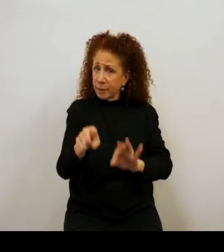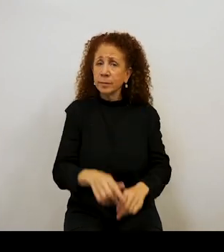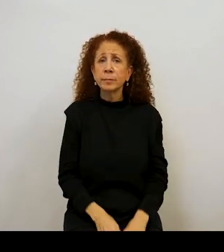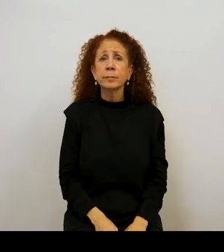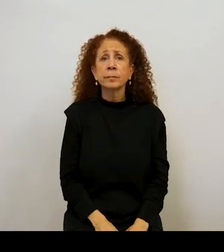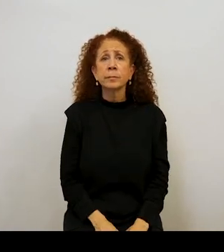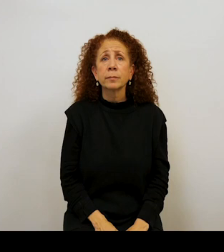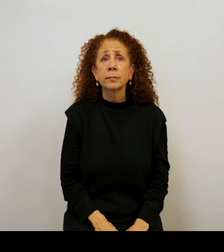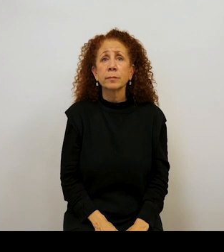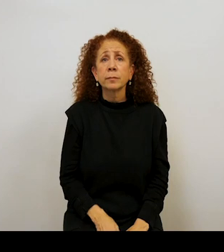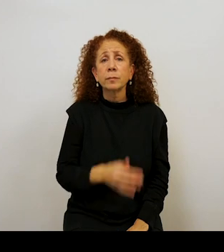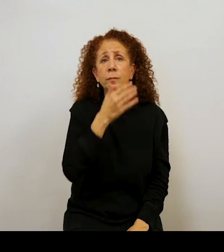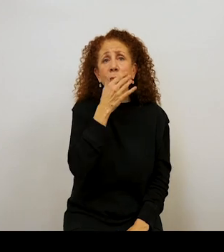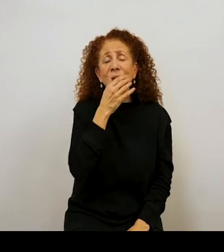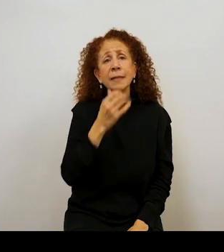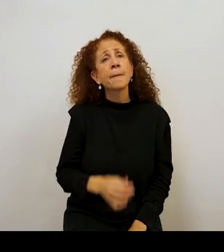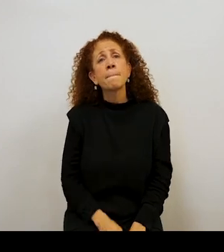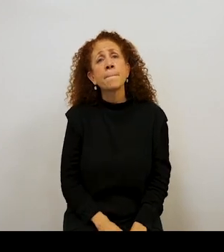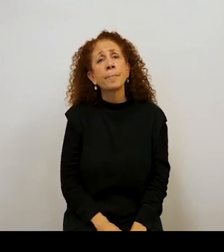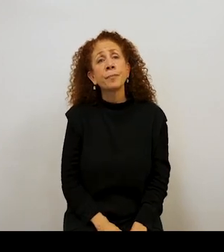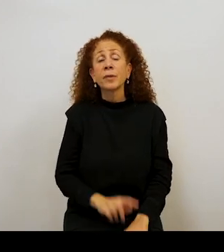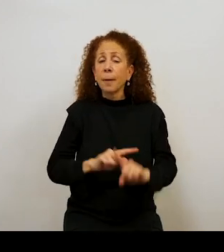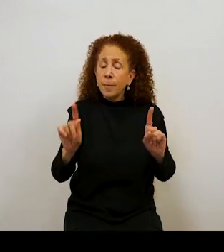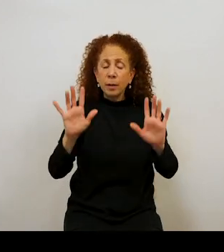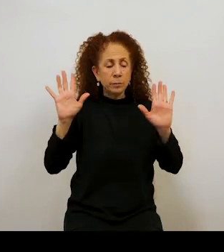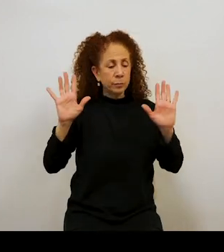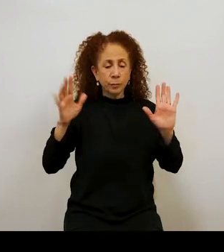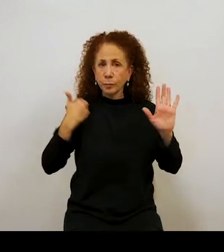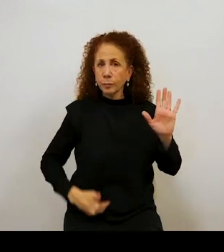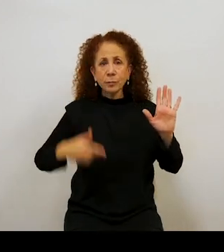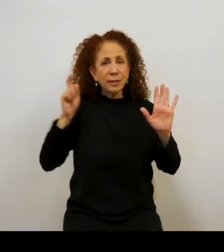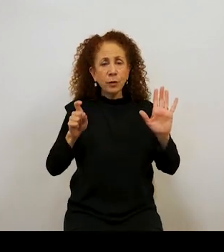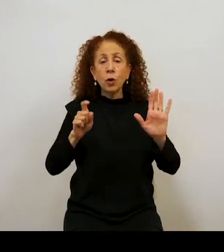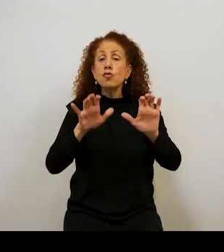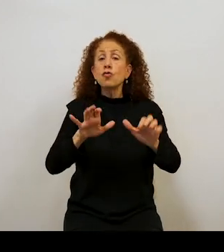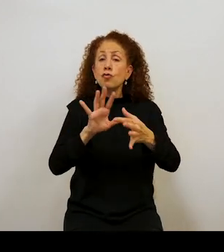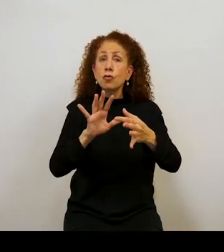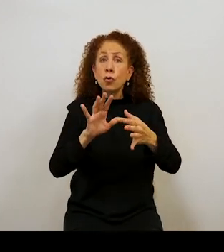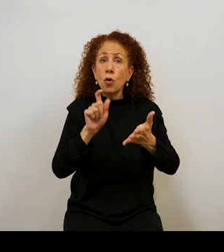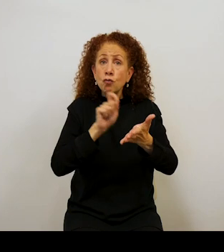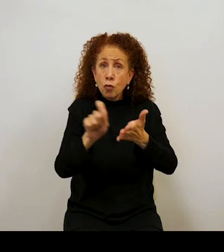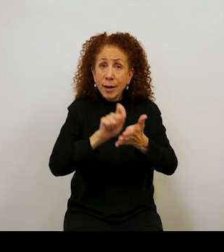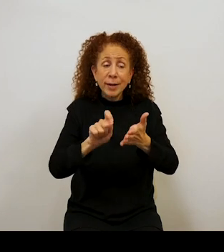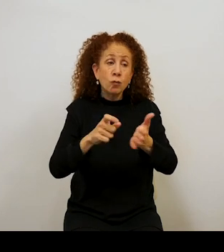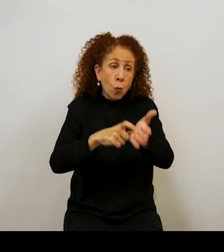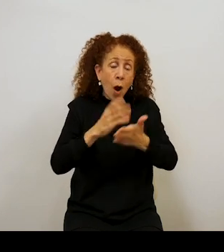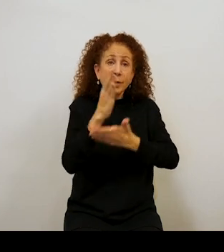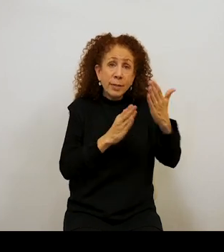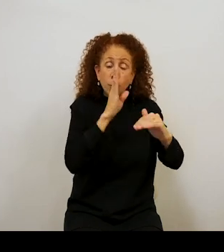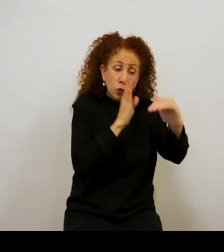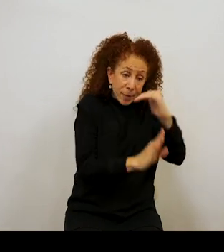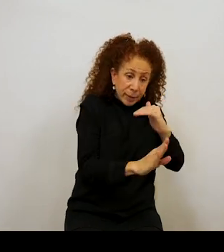But you have to, at a certain point, you know, writing does involve both a lot of humility and a certain